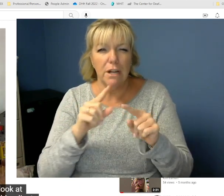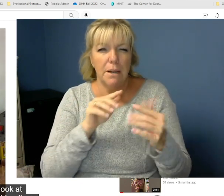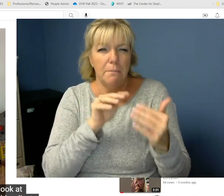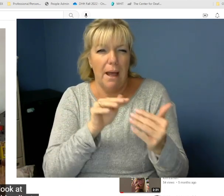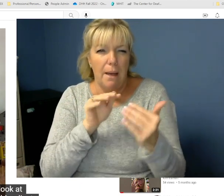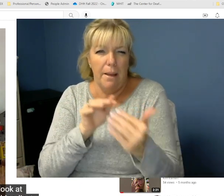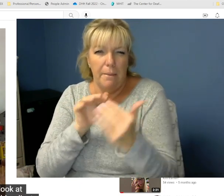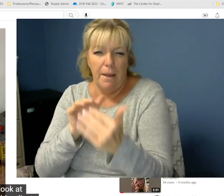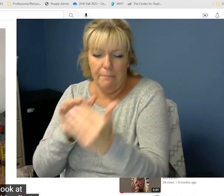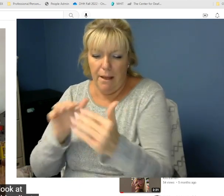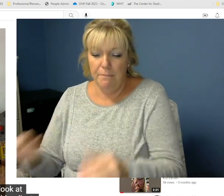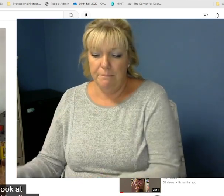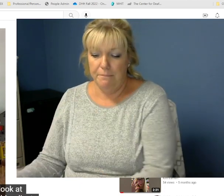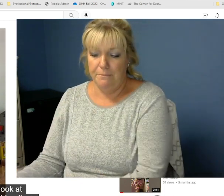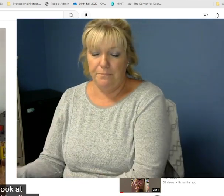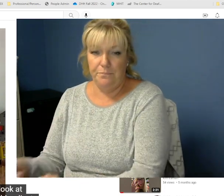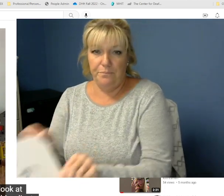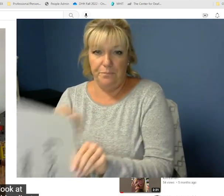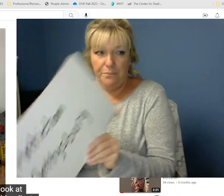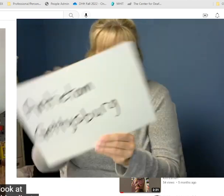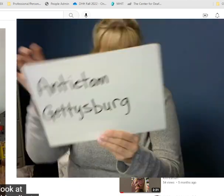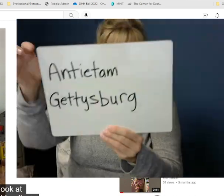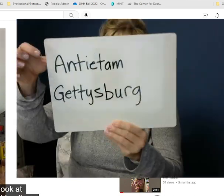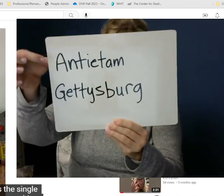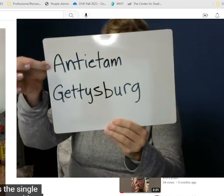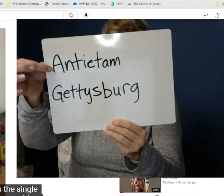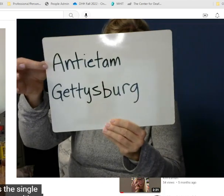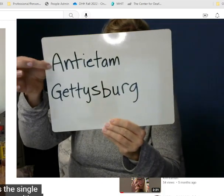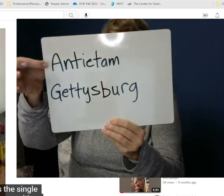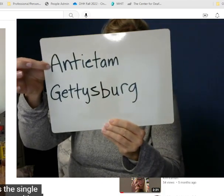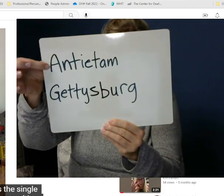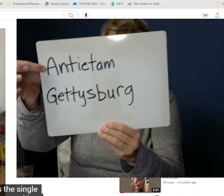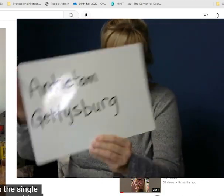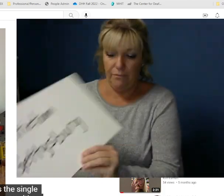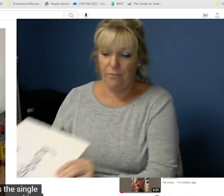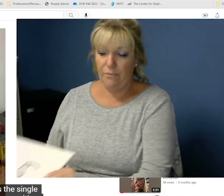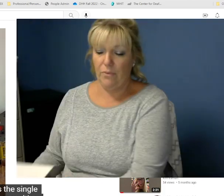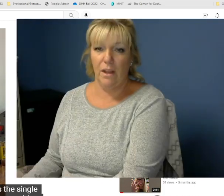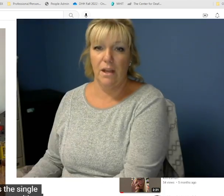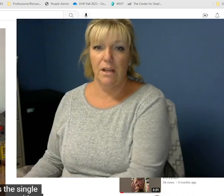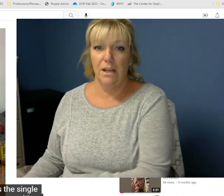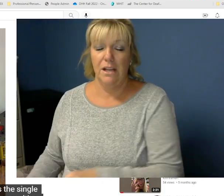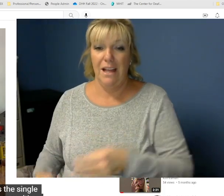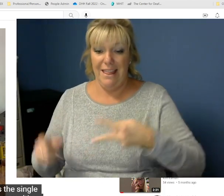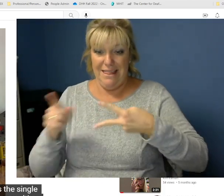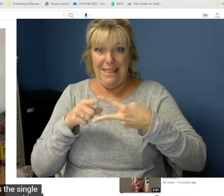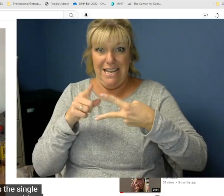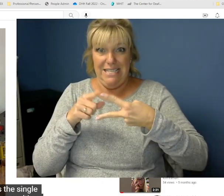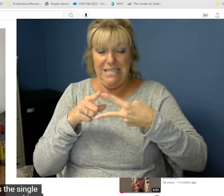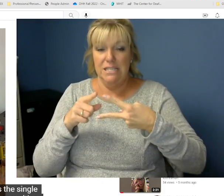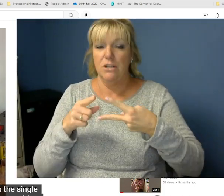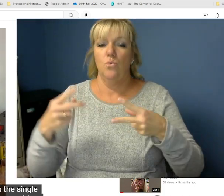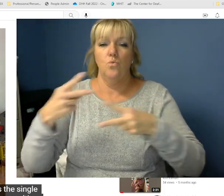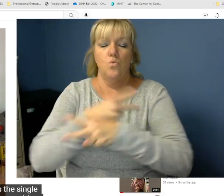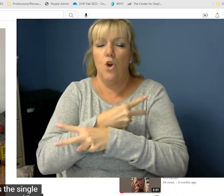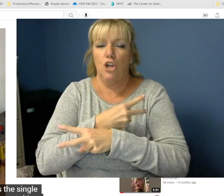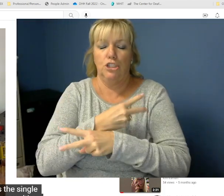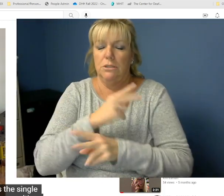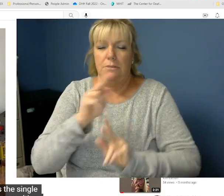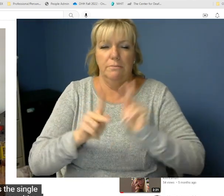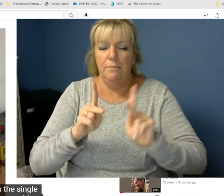So we'll look at Antietam. Antietam is the single bloodiest day of the Civil War, and Gettysburg is the single